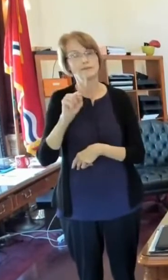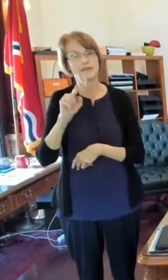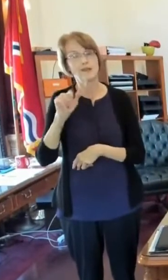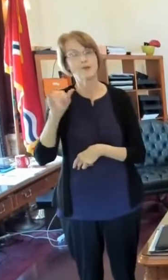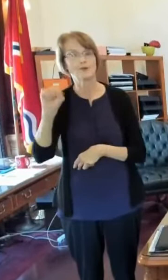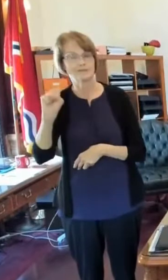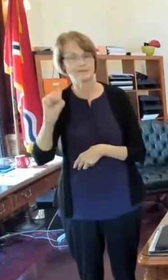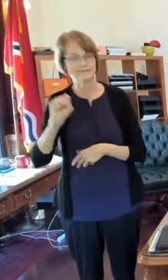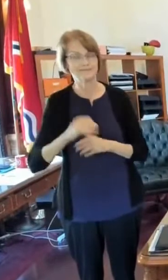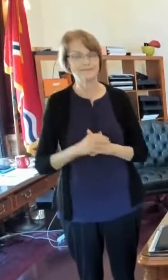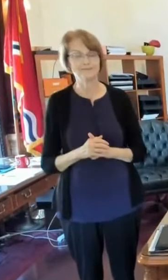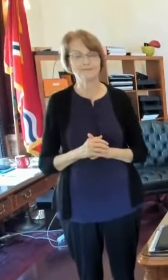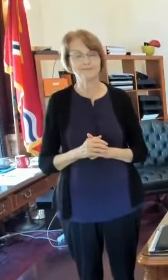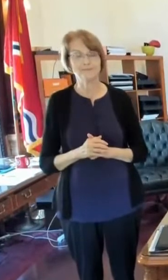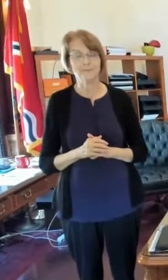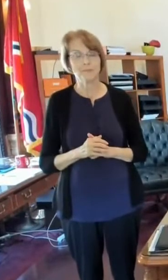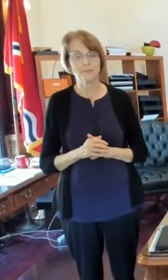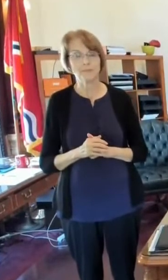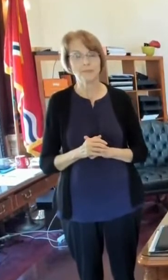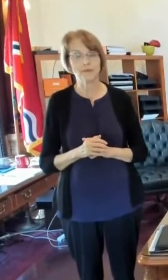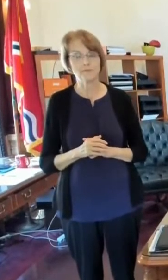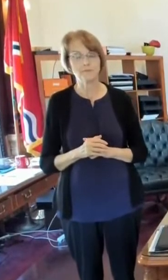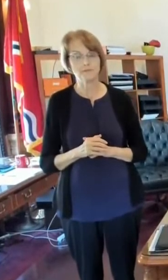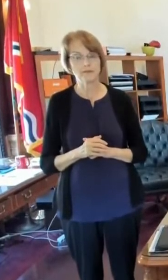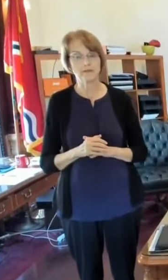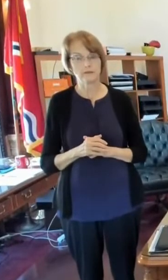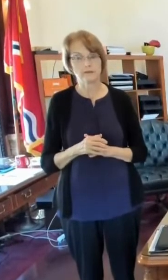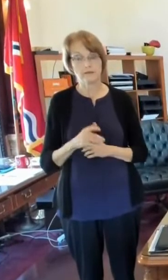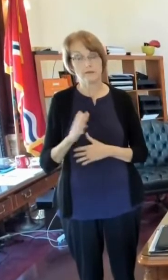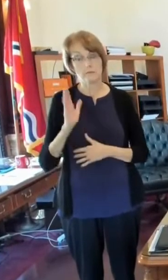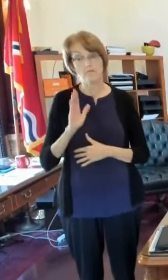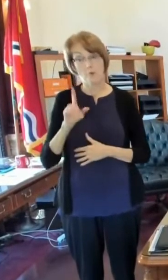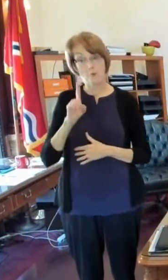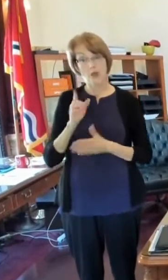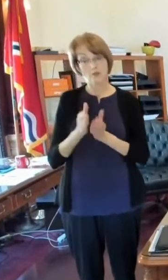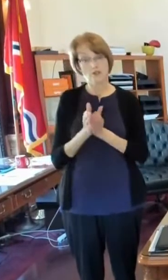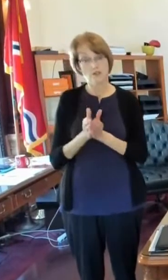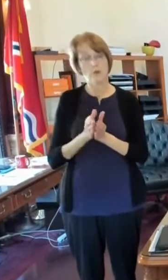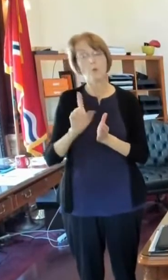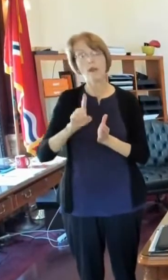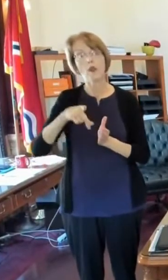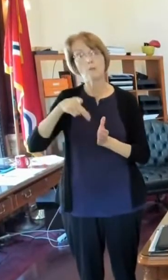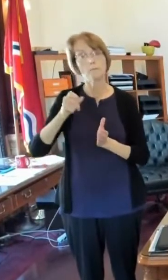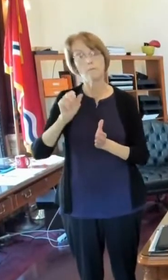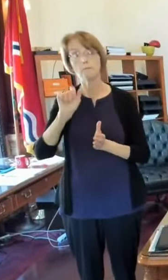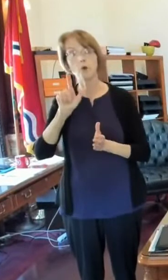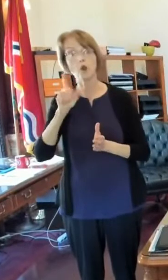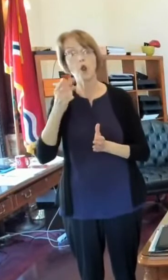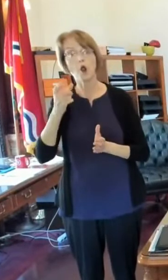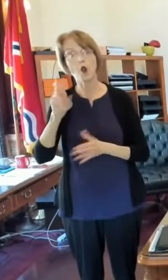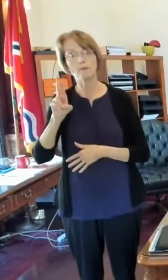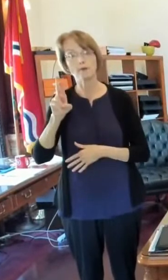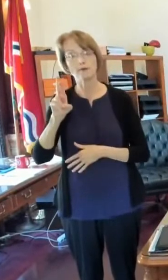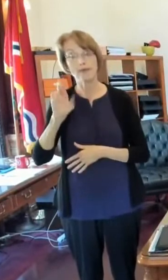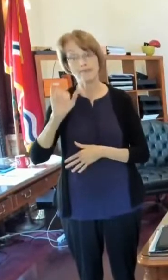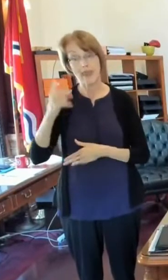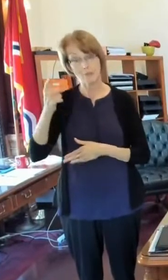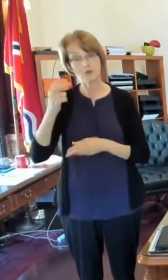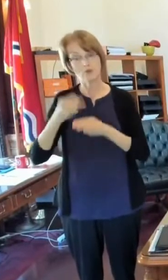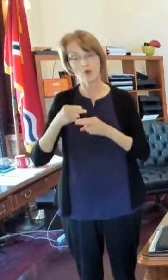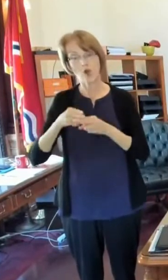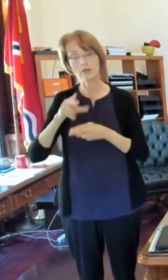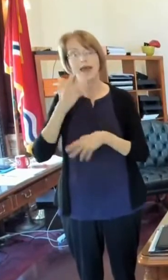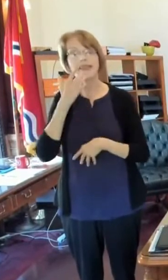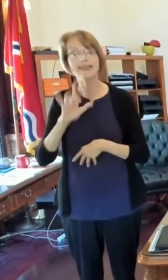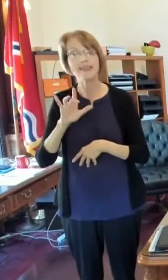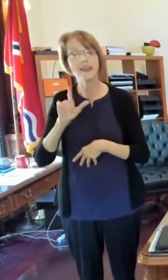And one of the USS St. Louis ships was in Pearl Harbor, and it's called Lucky Lou. And it's